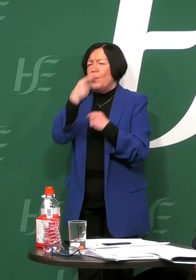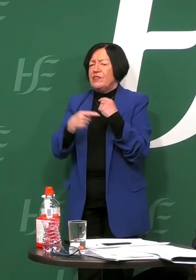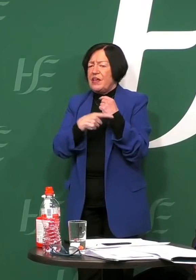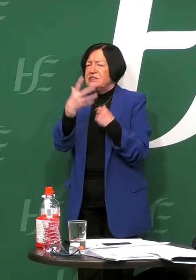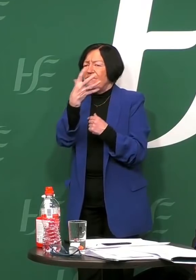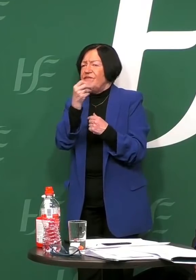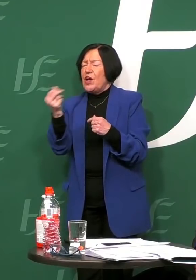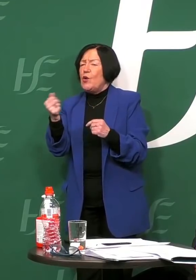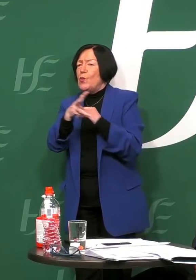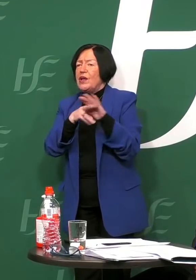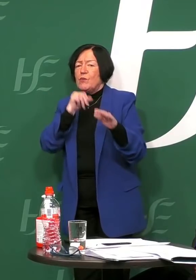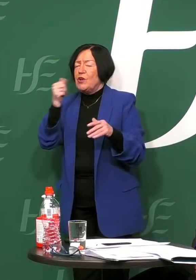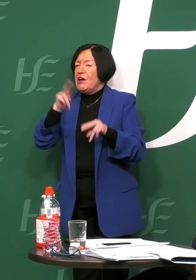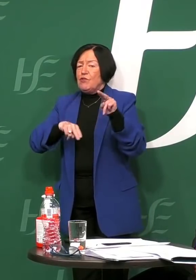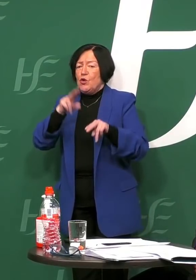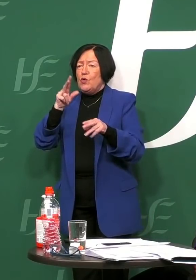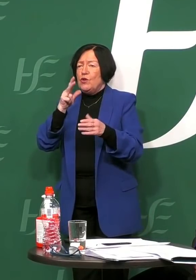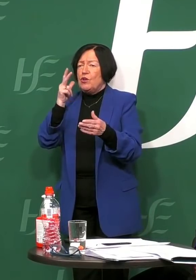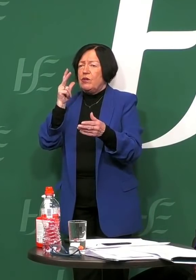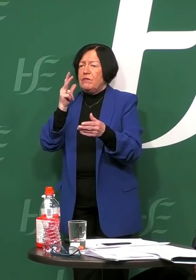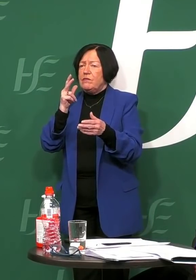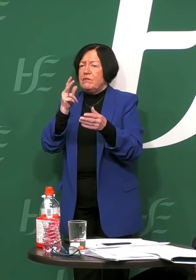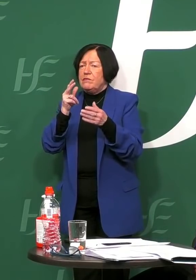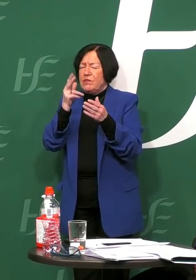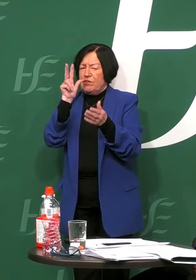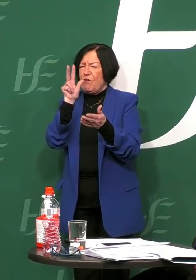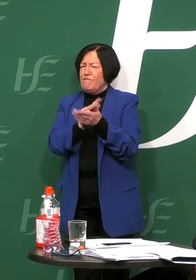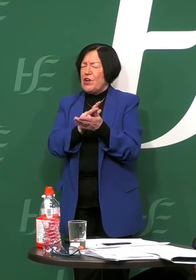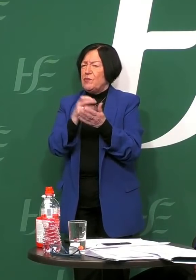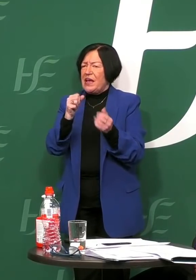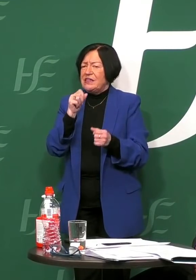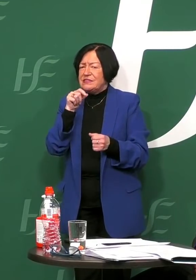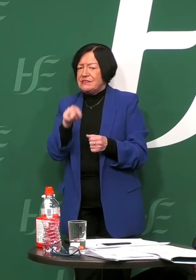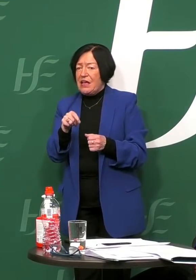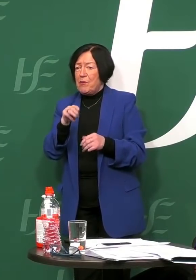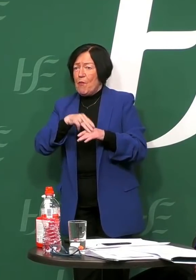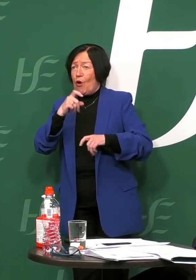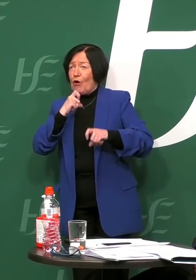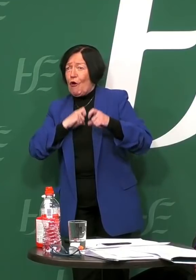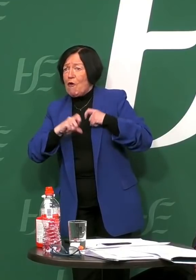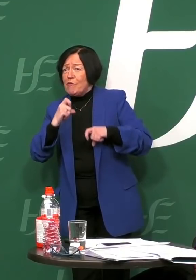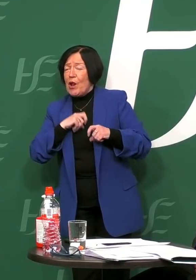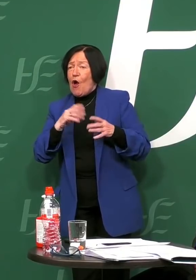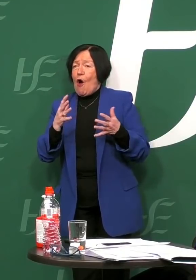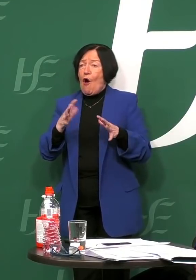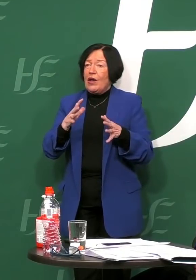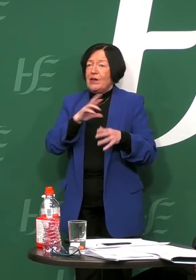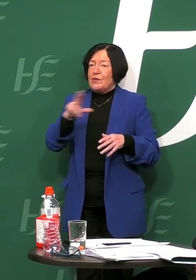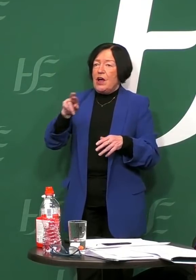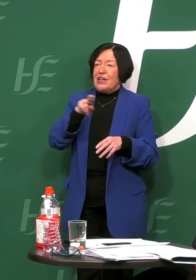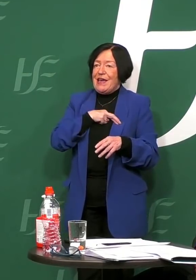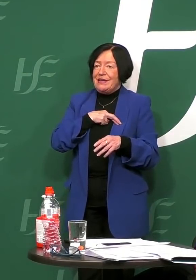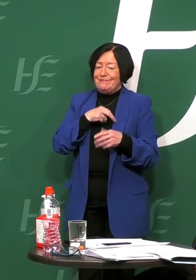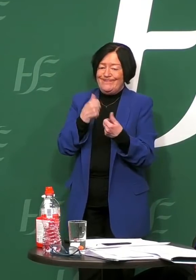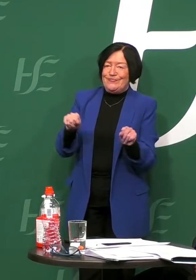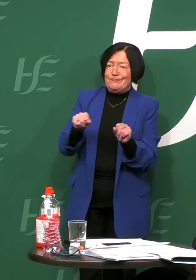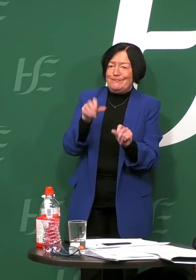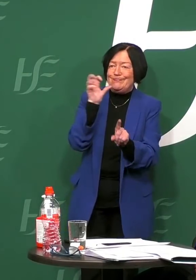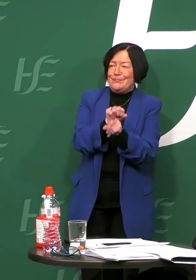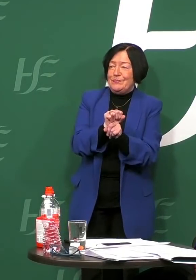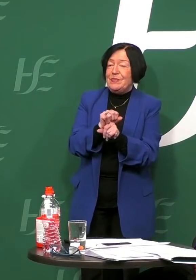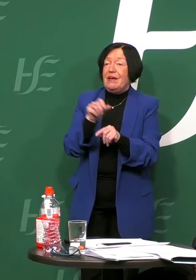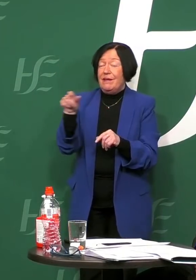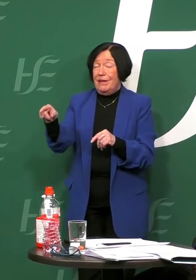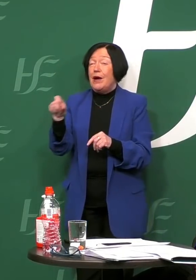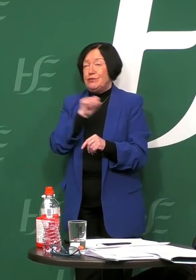samples a week and we don't have any new confirmed cases, that's possibly reassuring, or is it that it's just not picking it up? I've no doubt there will be